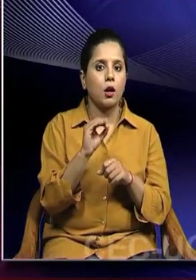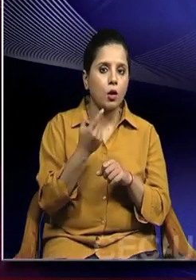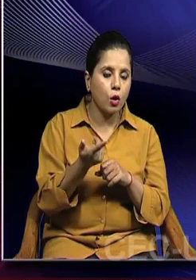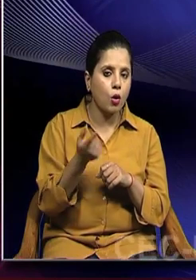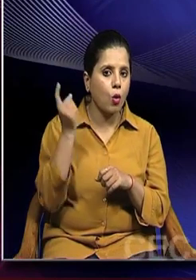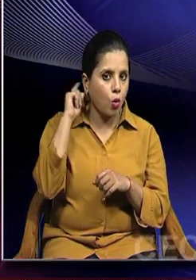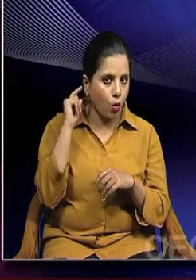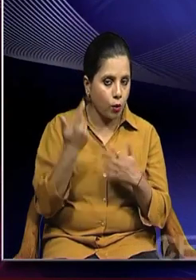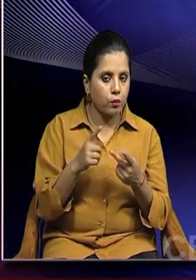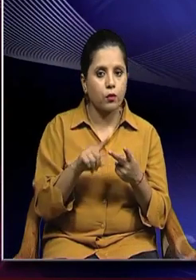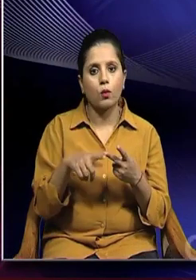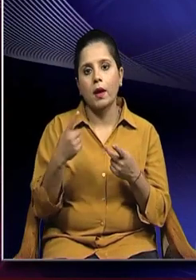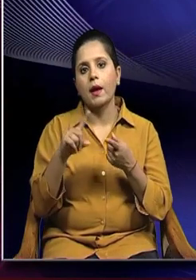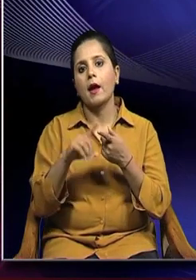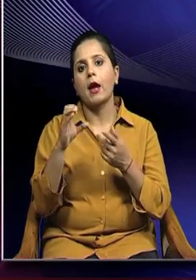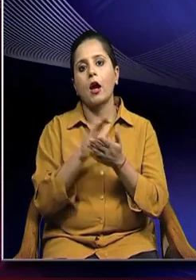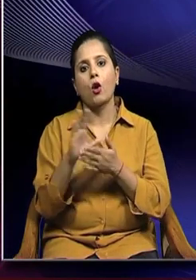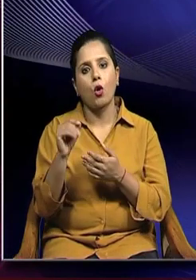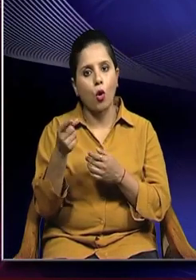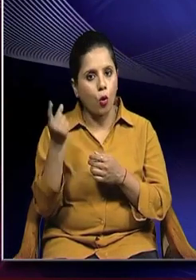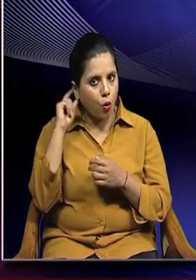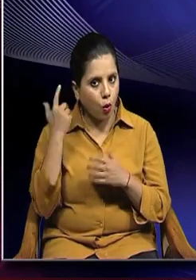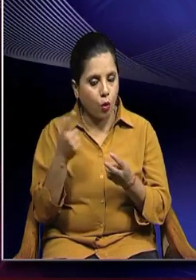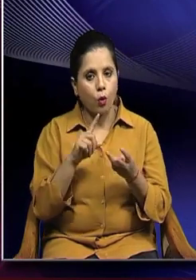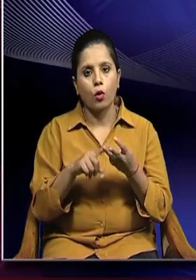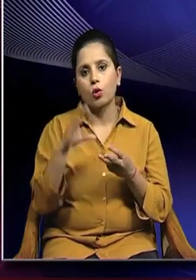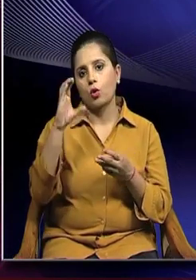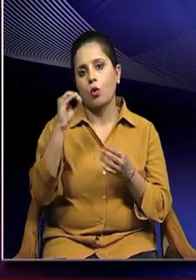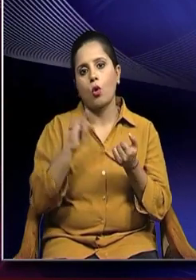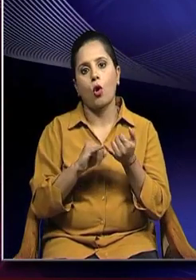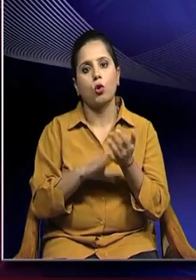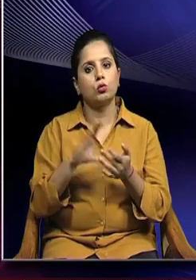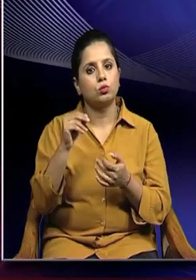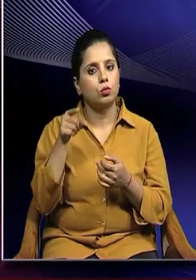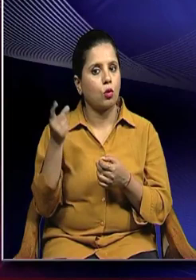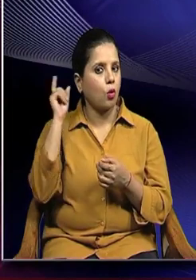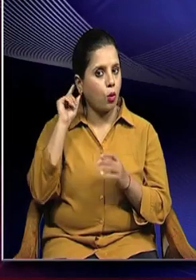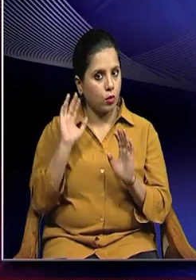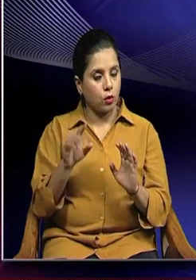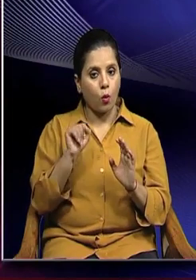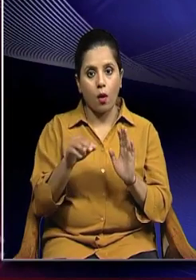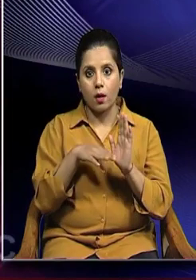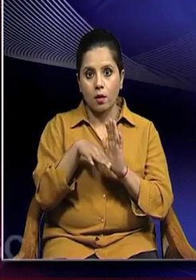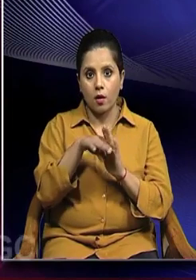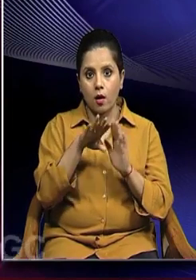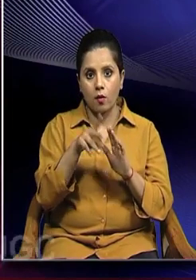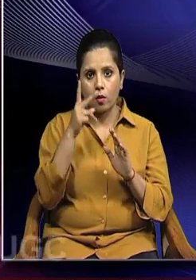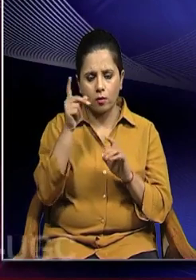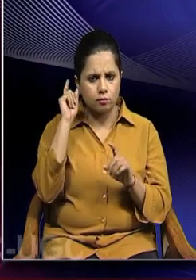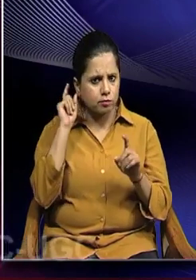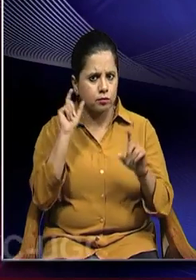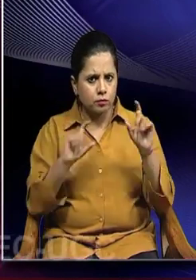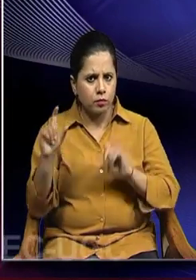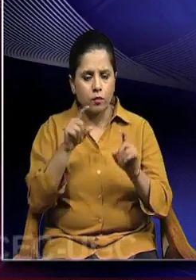be echo conscious, and one can be cosmo conscious. Depending on your level of consciousness, you